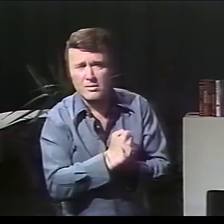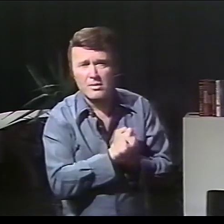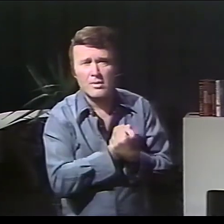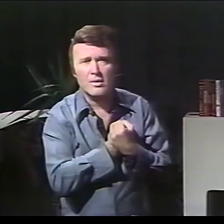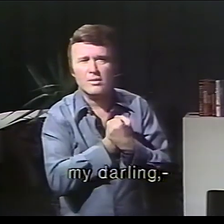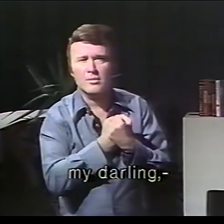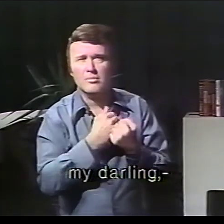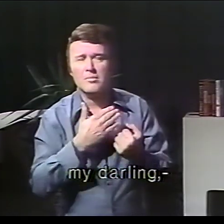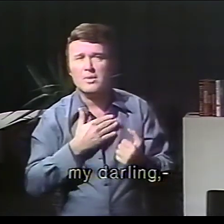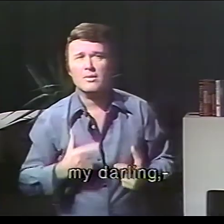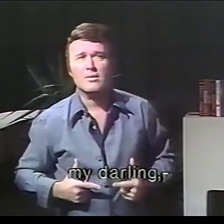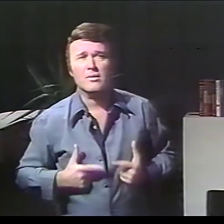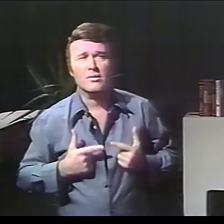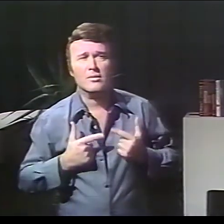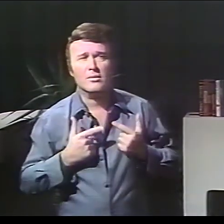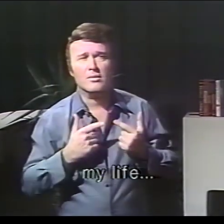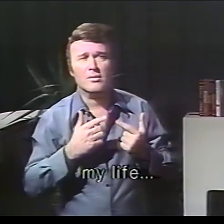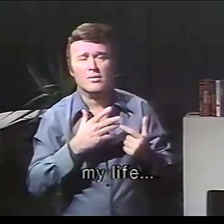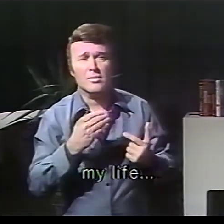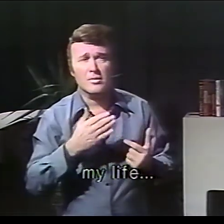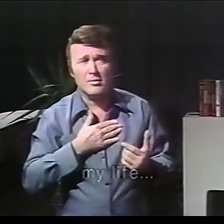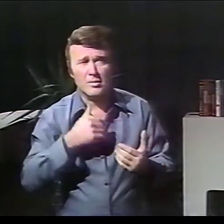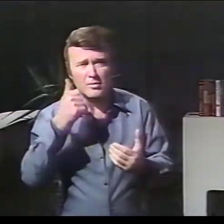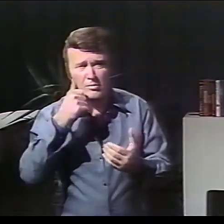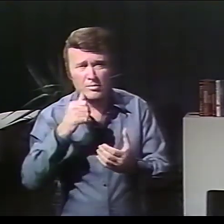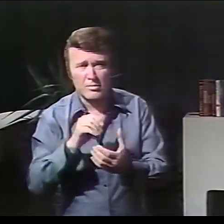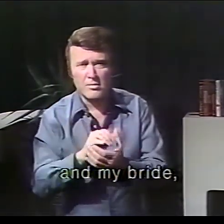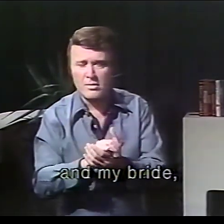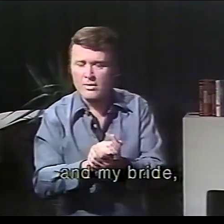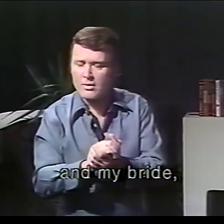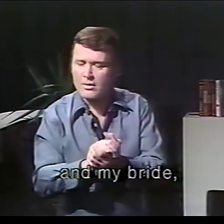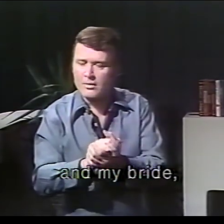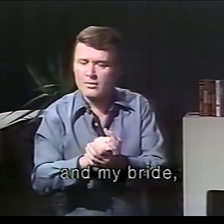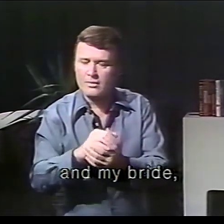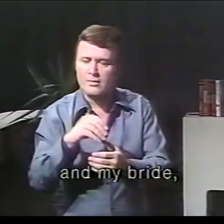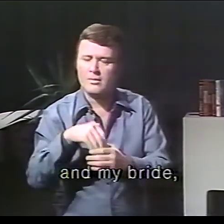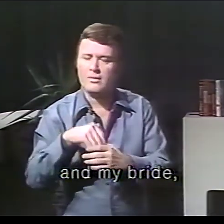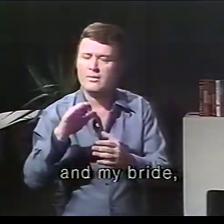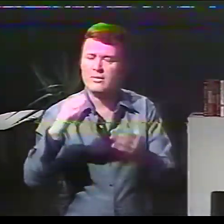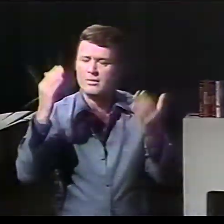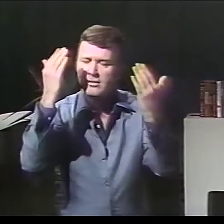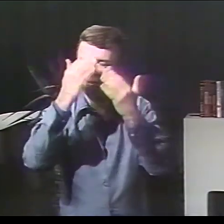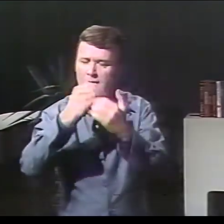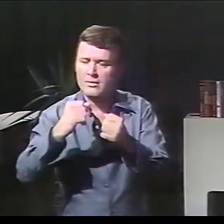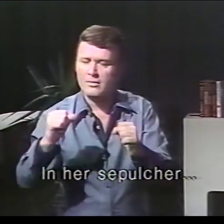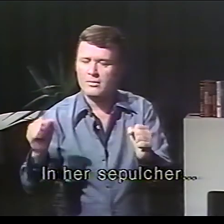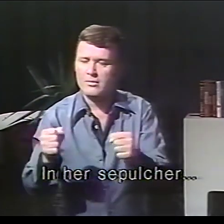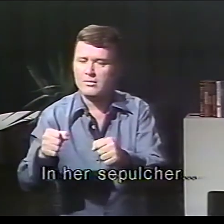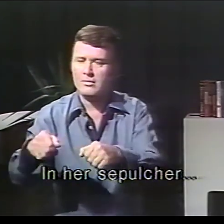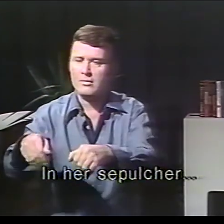my darling, my life, and my bride. in her sepulcher,